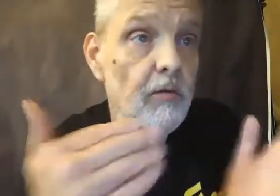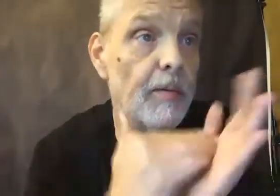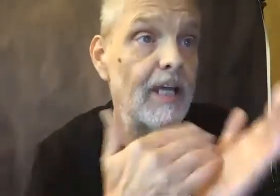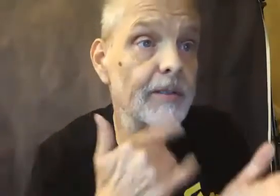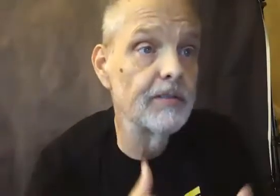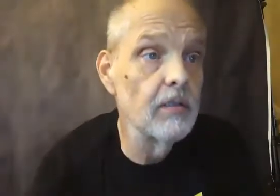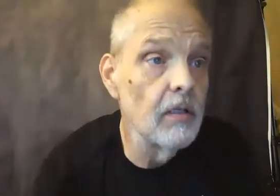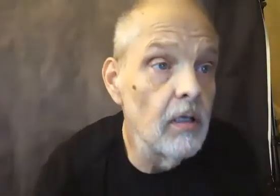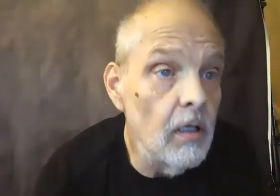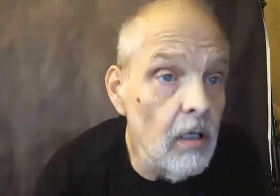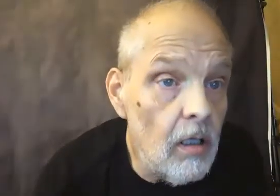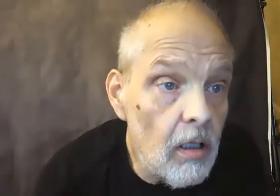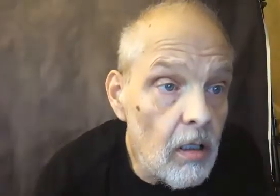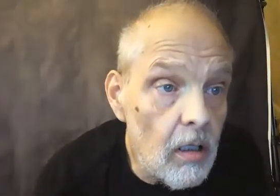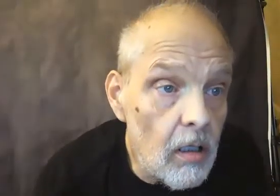Repeat that, please.